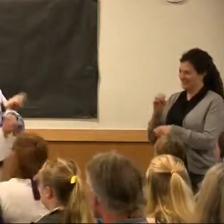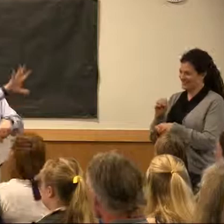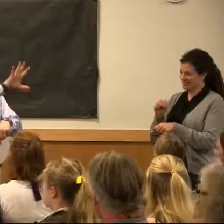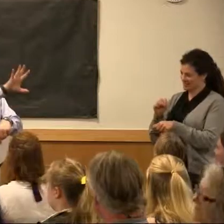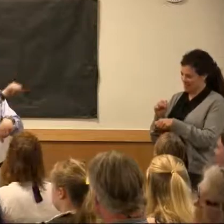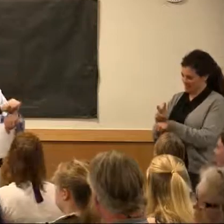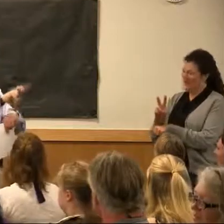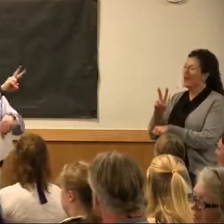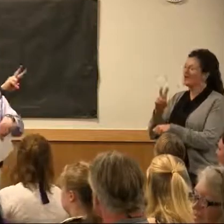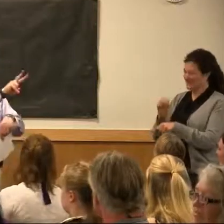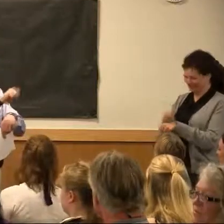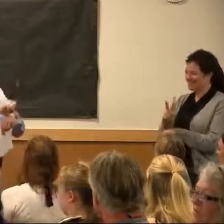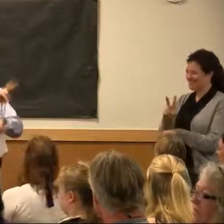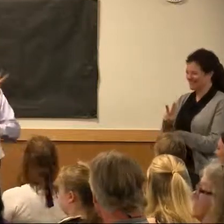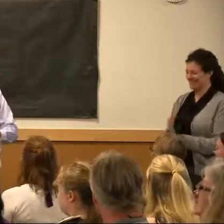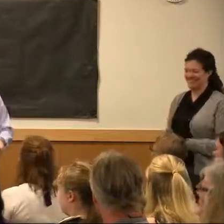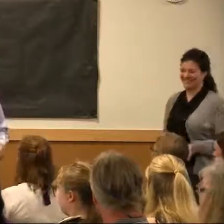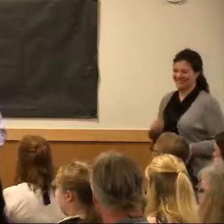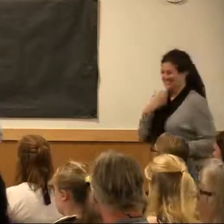Mountain.